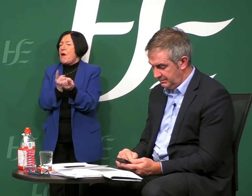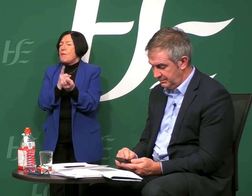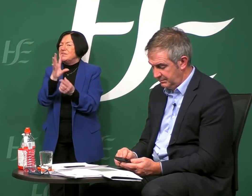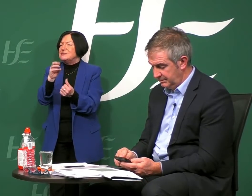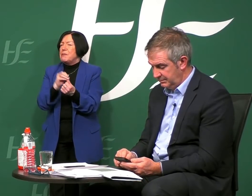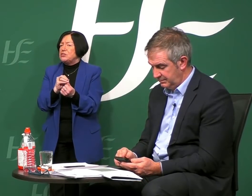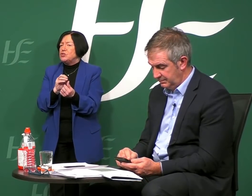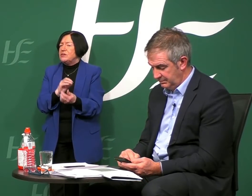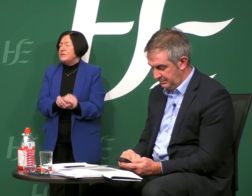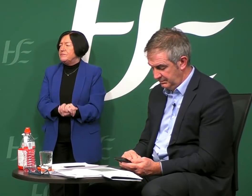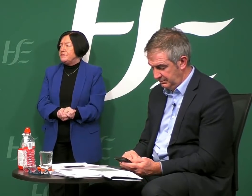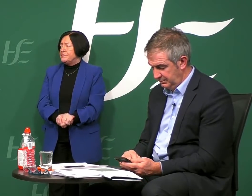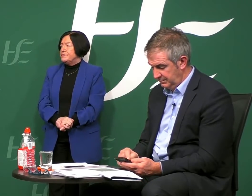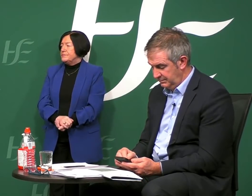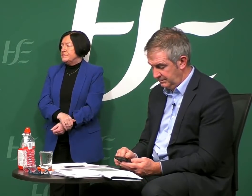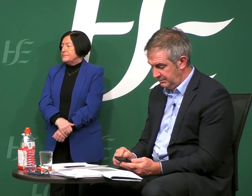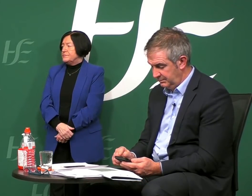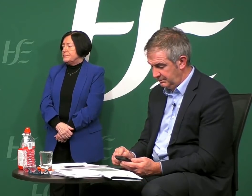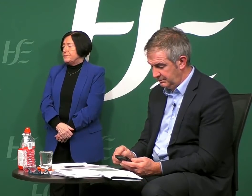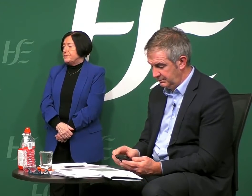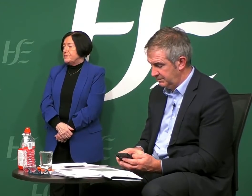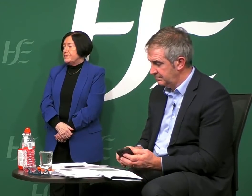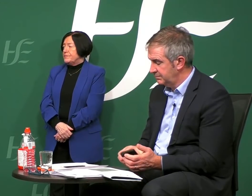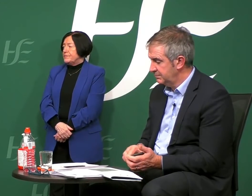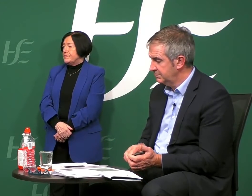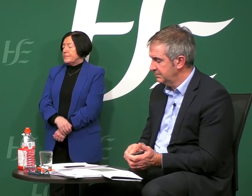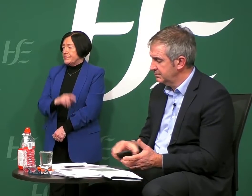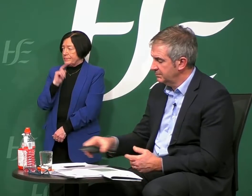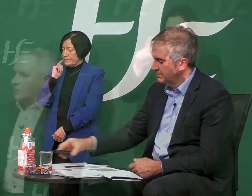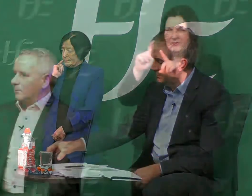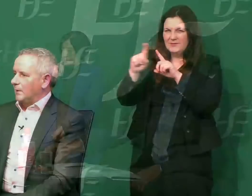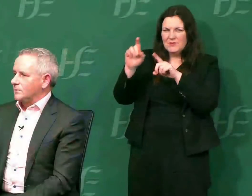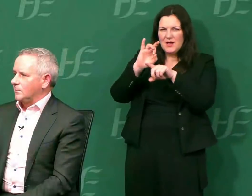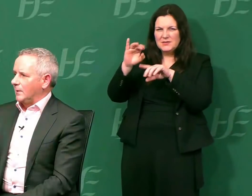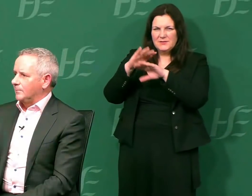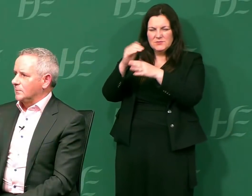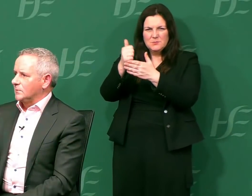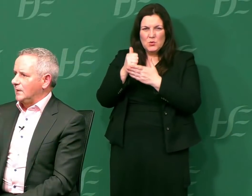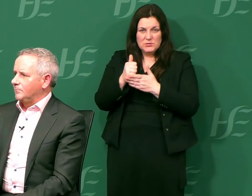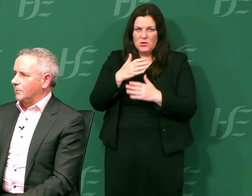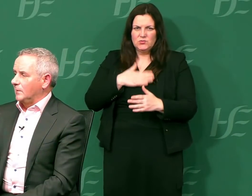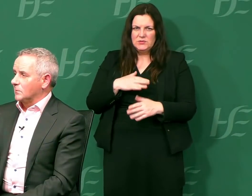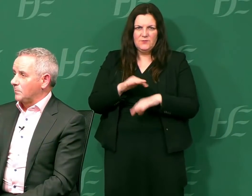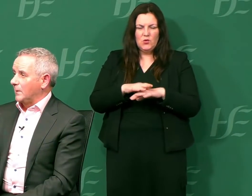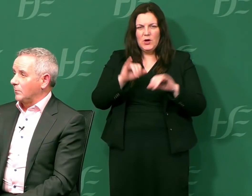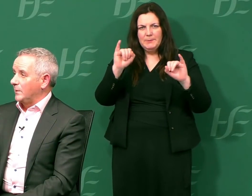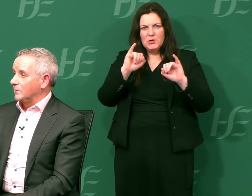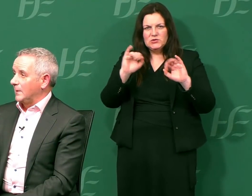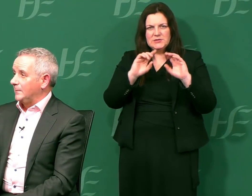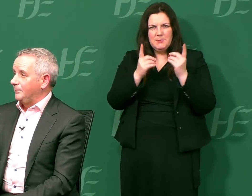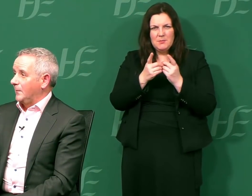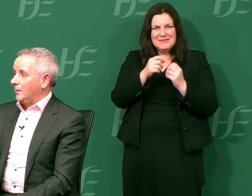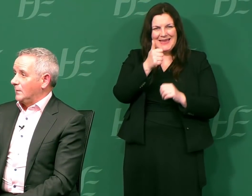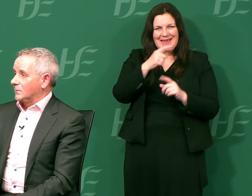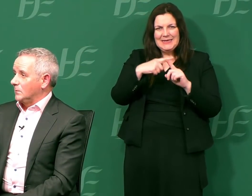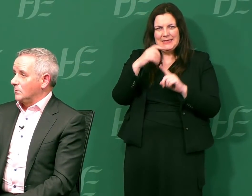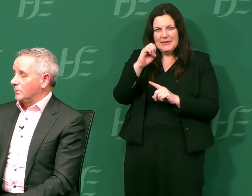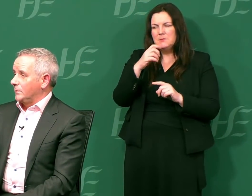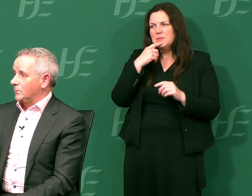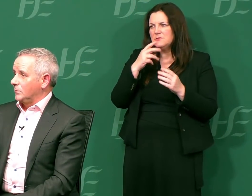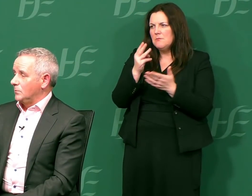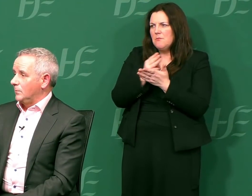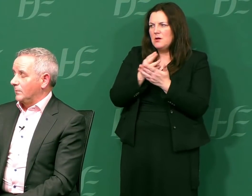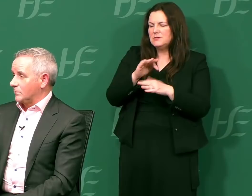especially? Yeah, it's been a range of supports put in, not just on the emergency departments, Niamh, but also as part of our winter plan.